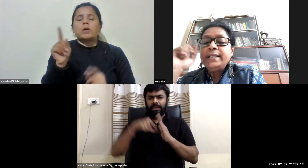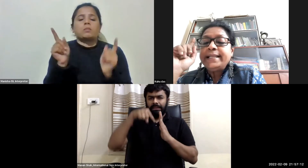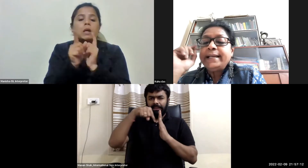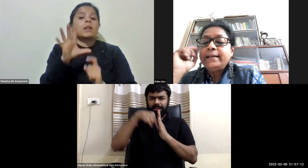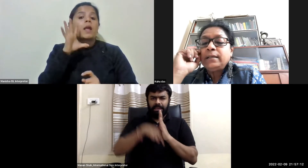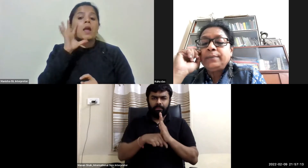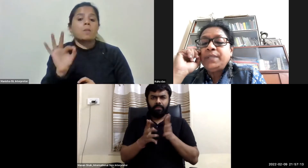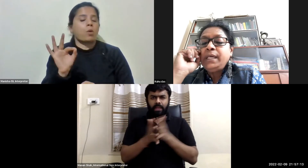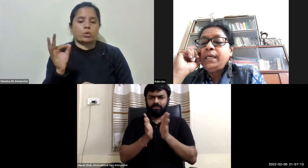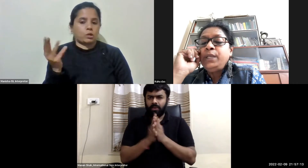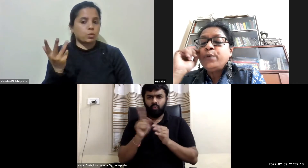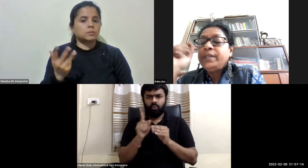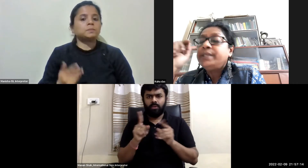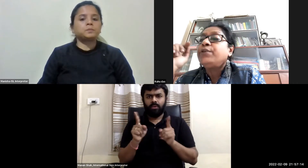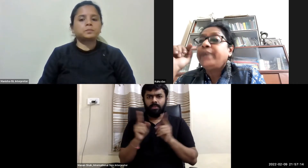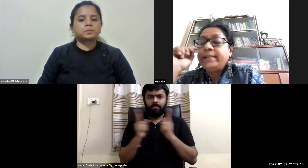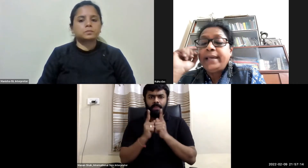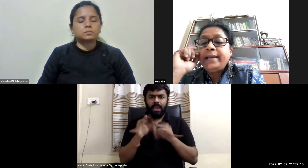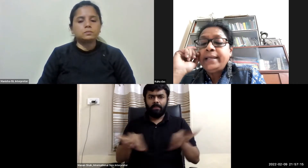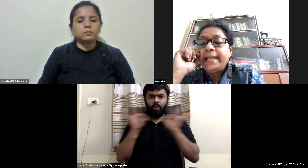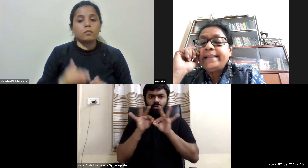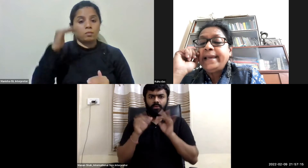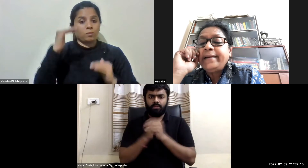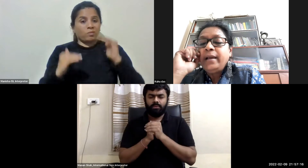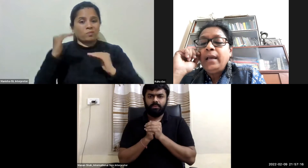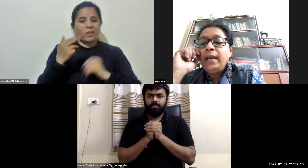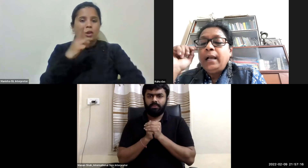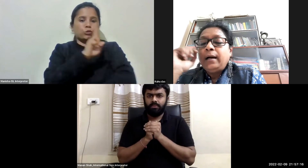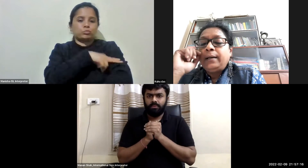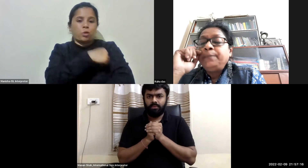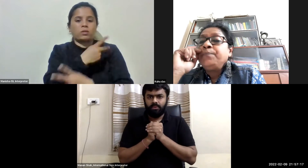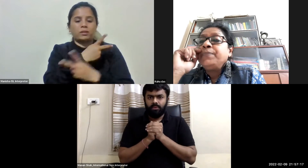most important thing he said that the inequality of healthcare